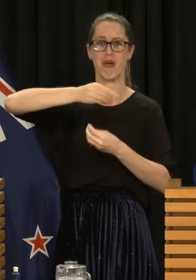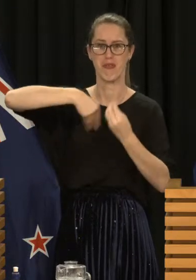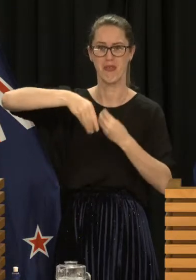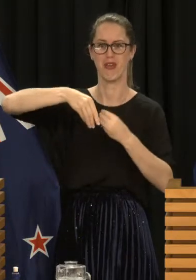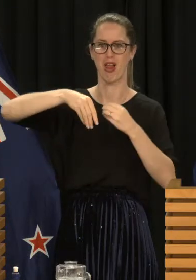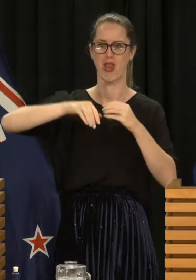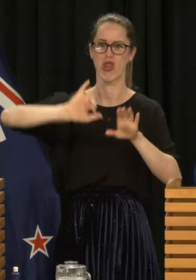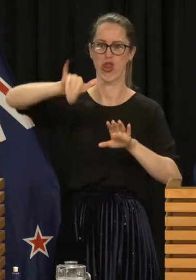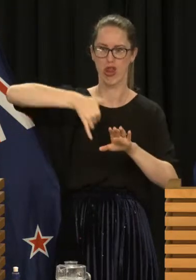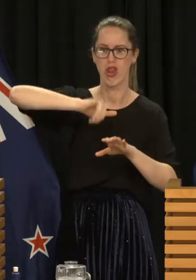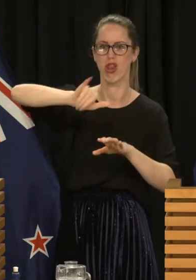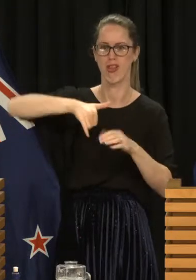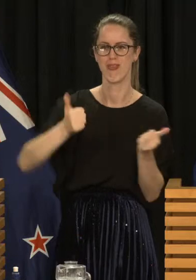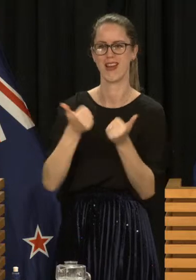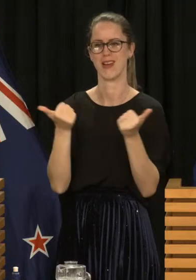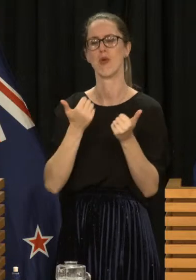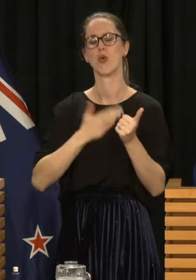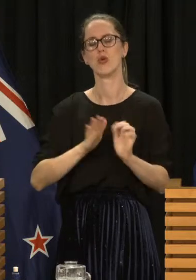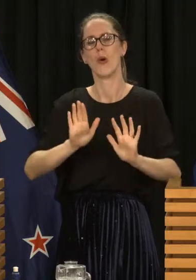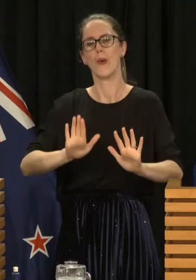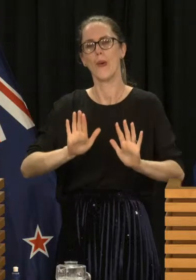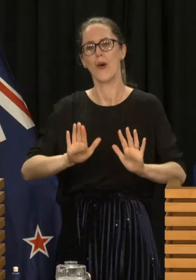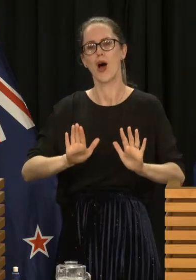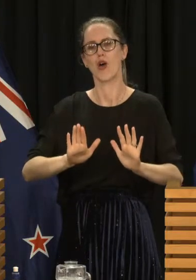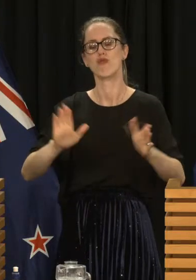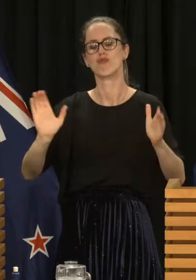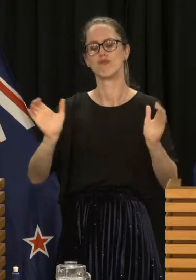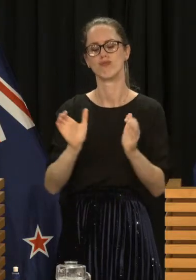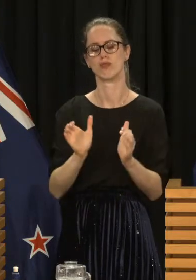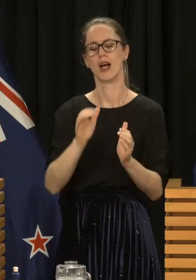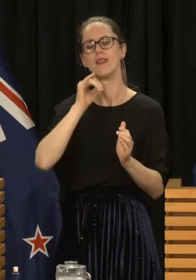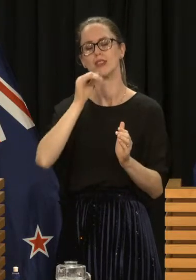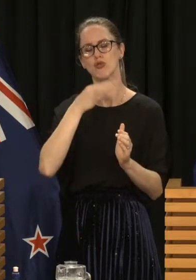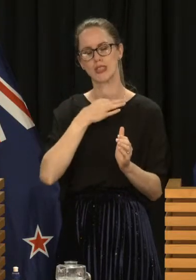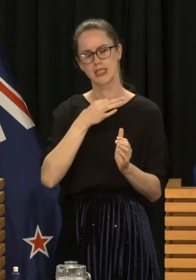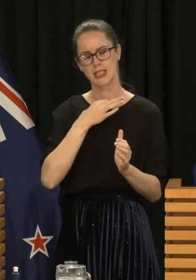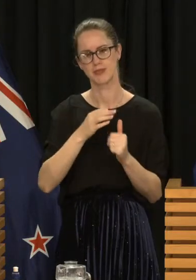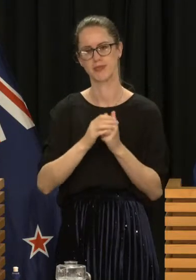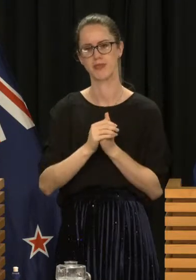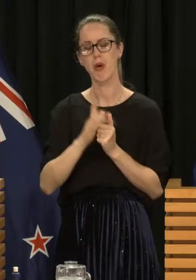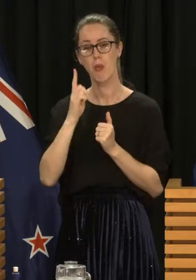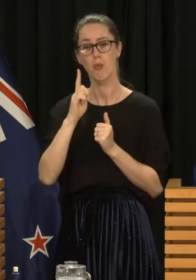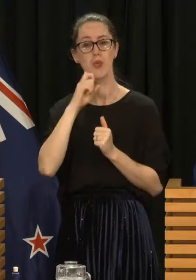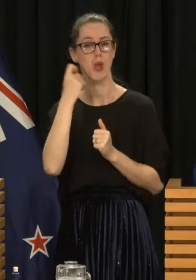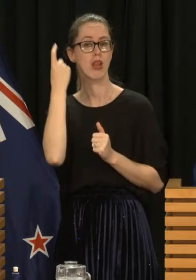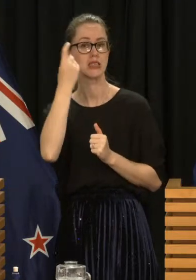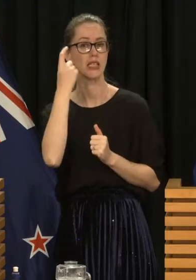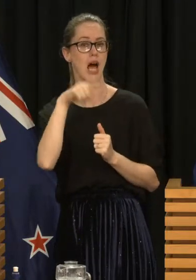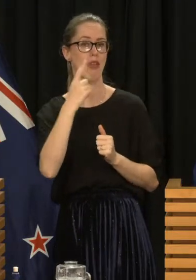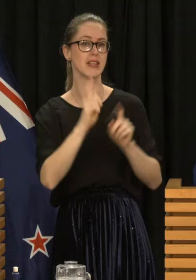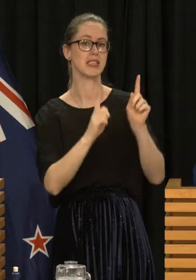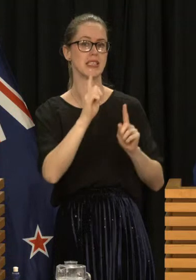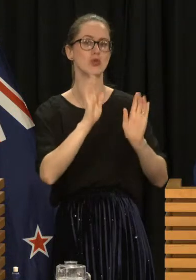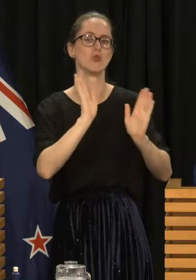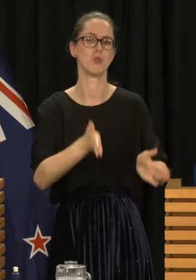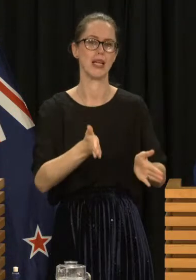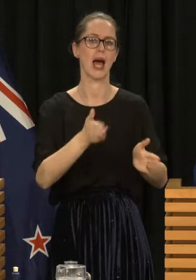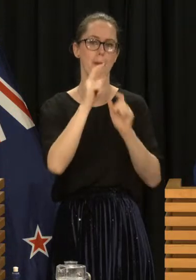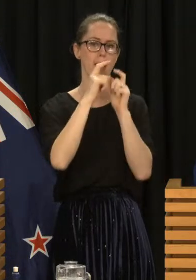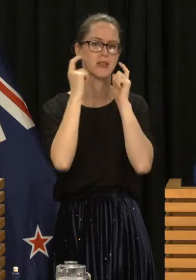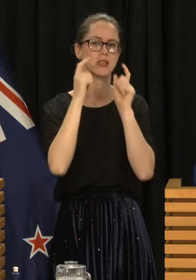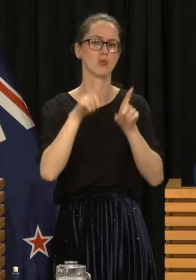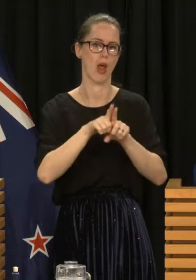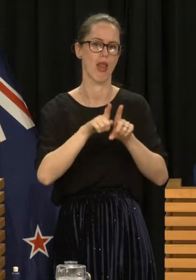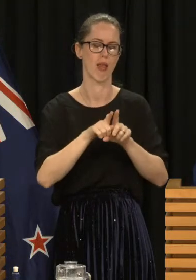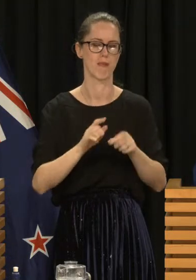lot. And so we want to contain, risk as much as we possibly can. But then we will look at other areas where there could be further risk that should also